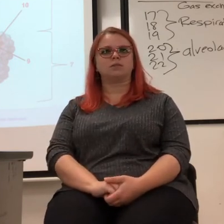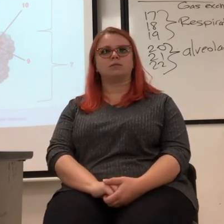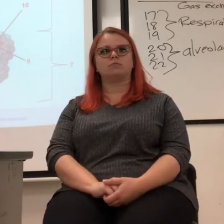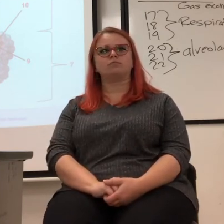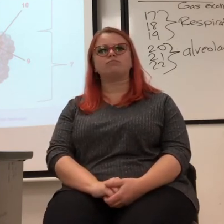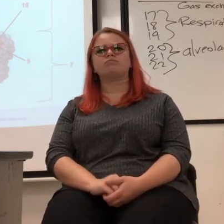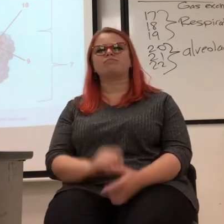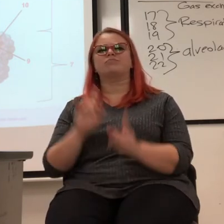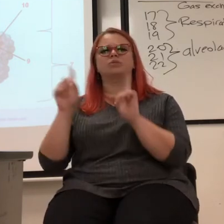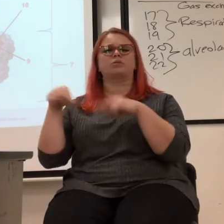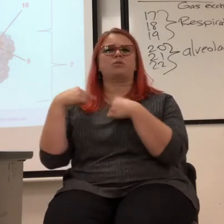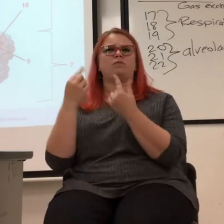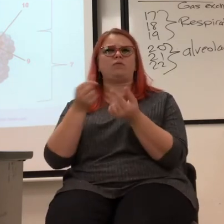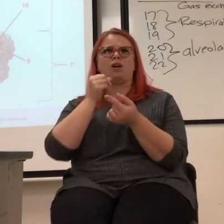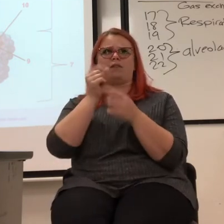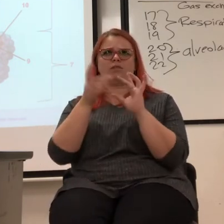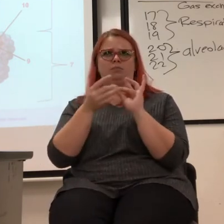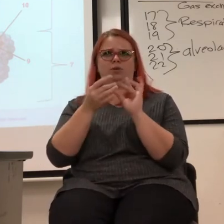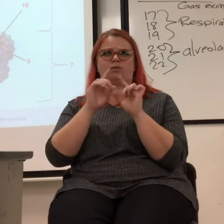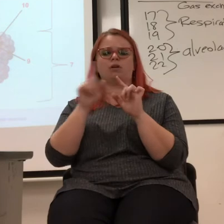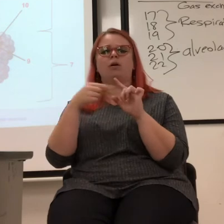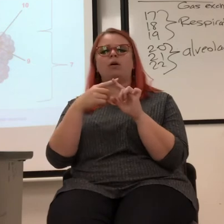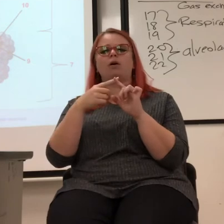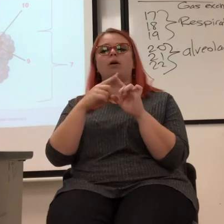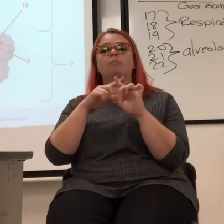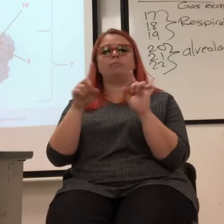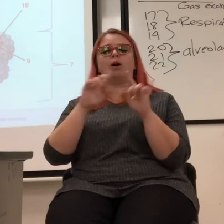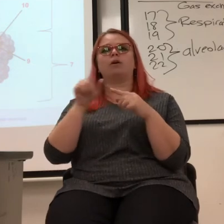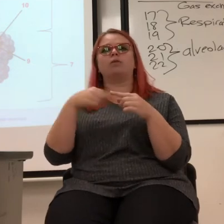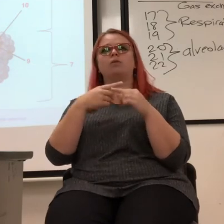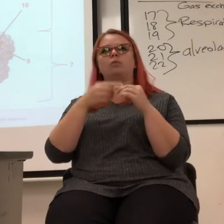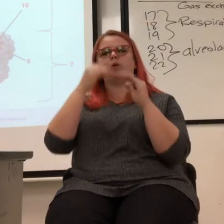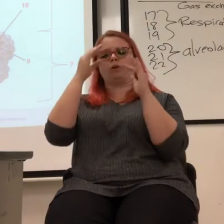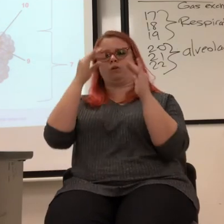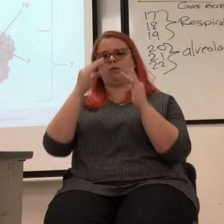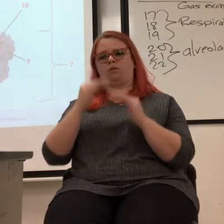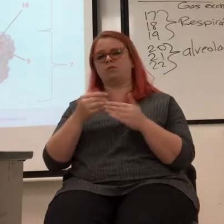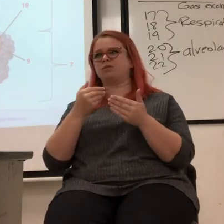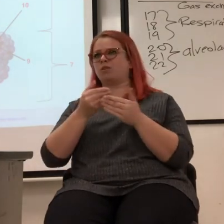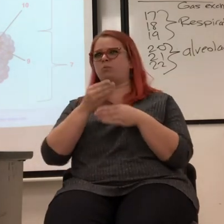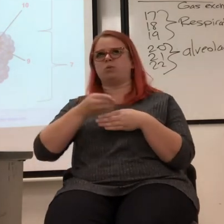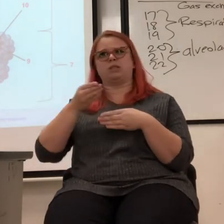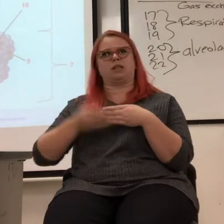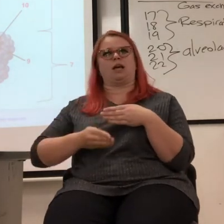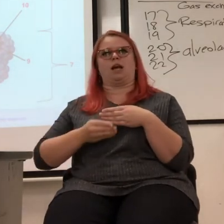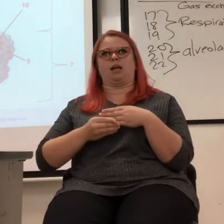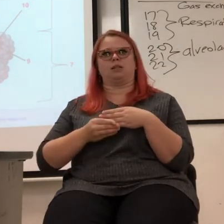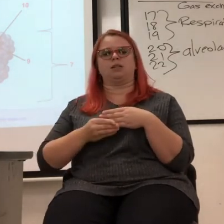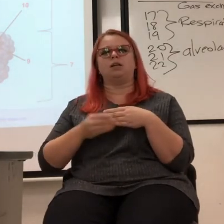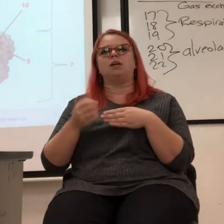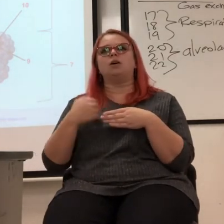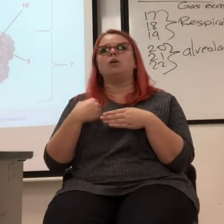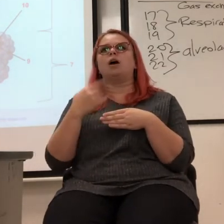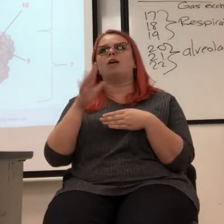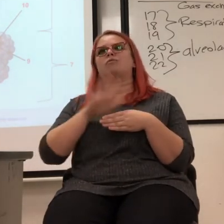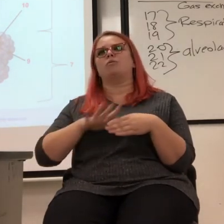Now I haven't been mentioning it, but by the time you get all the way down to here, we're almost at the end, you have something like